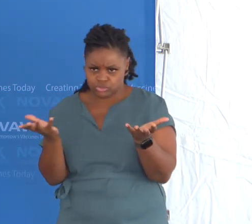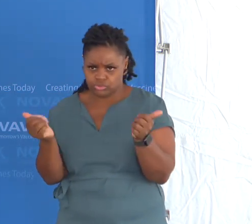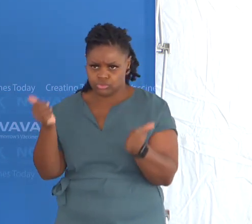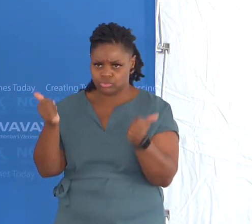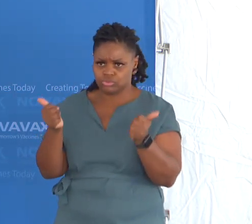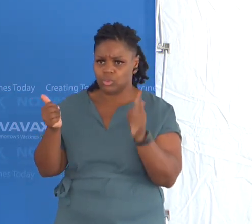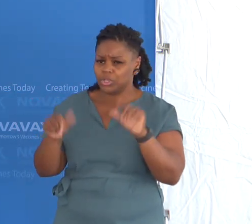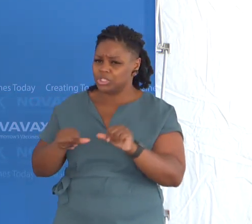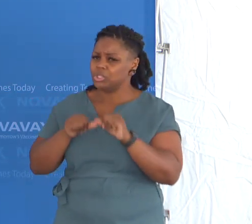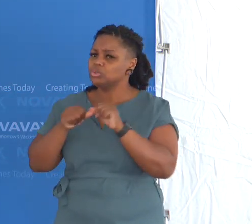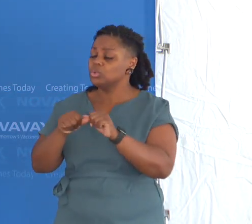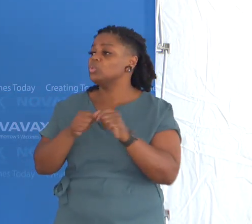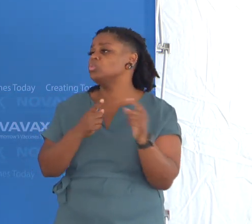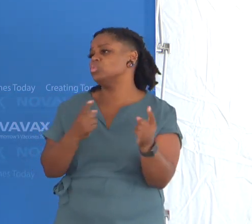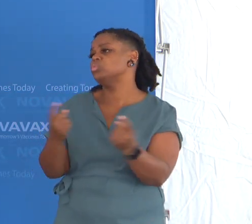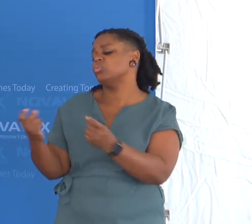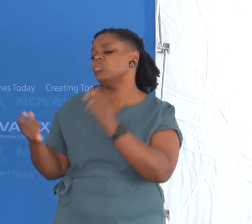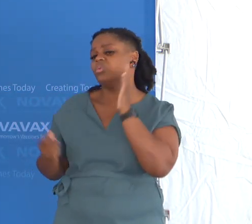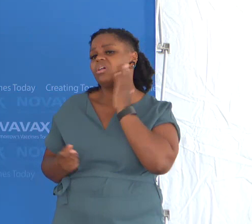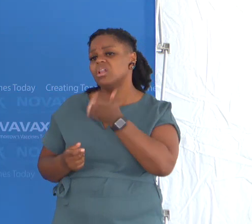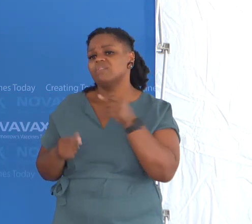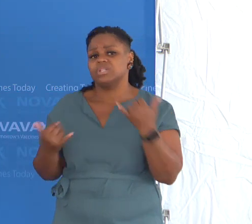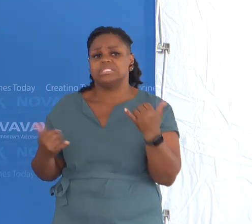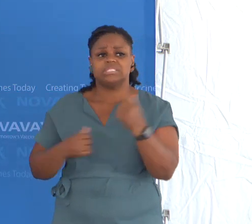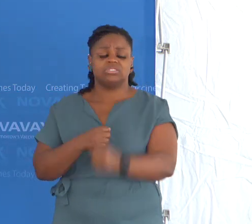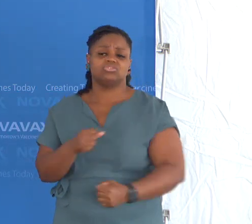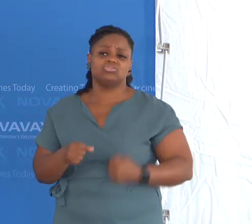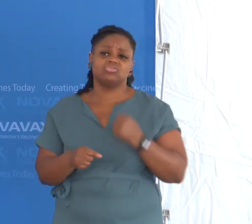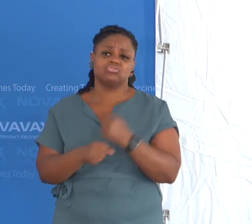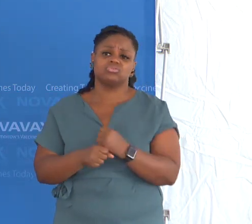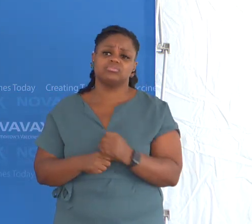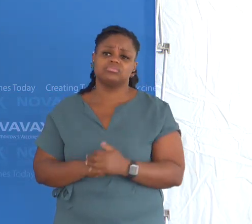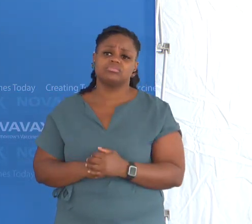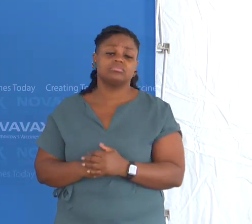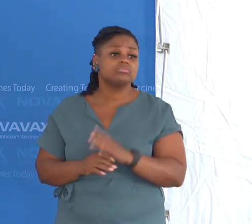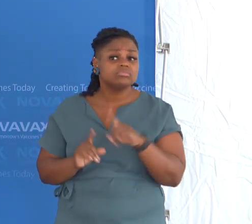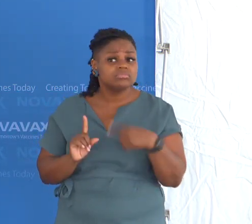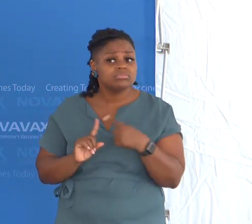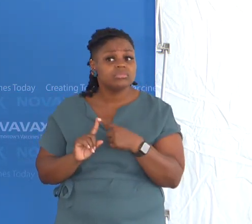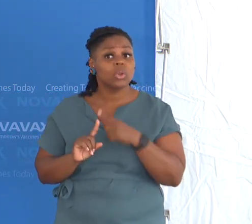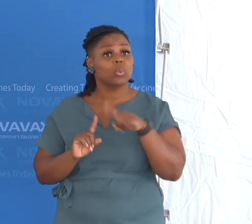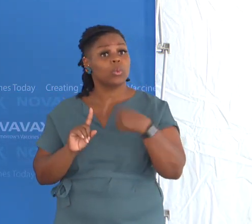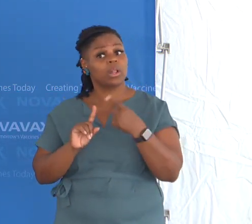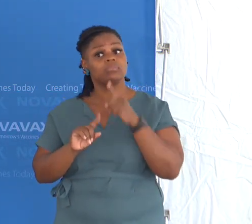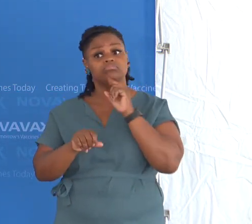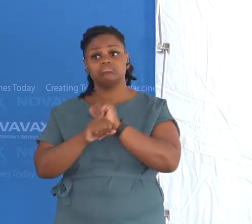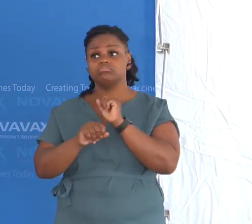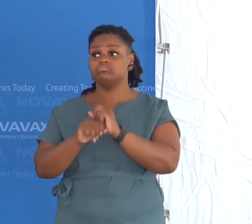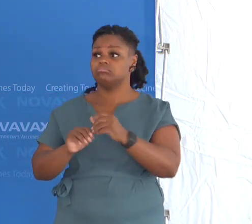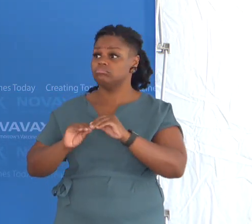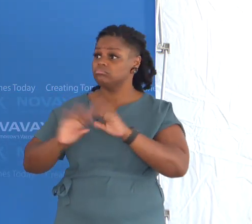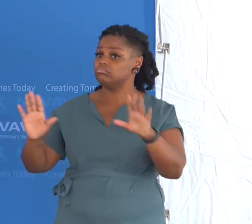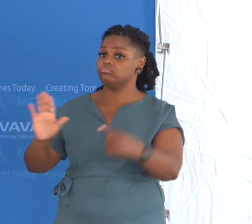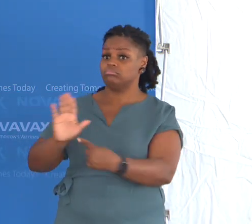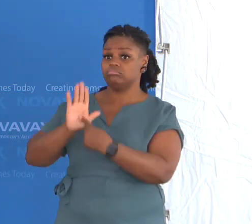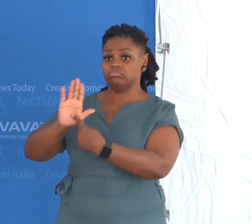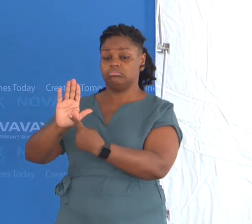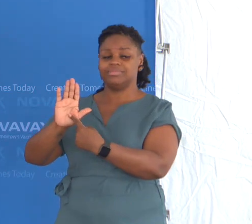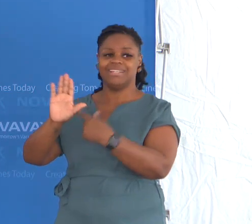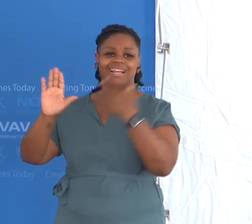We don't have a prediction of when we will unblind and see efficacy. We're hoping that it's